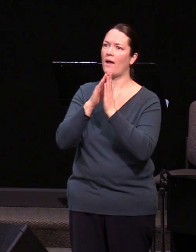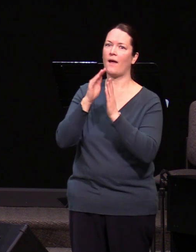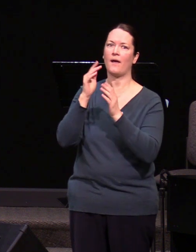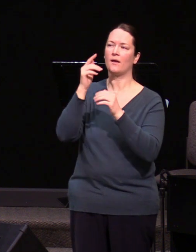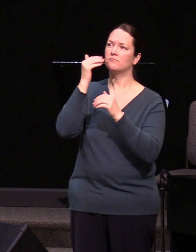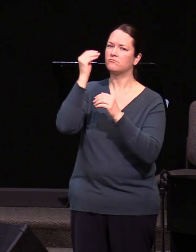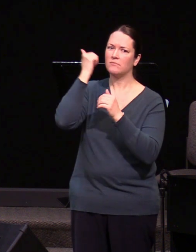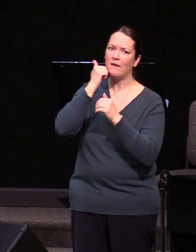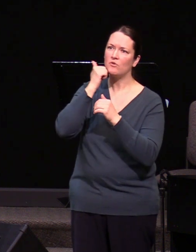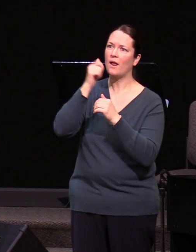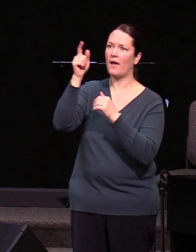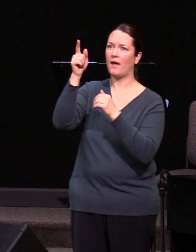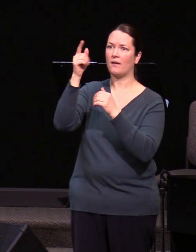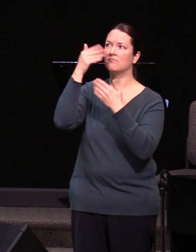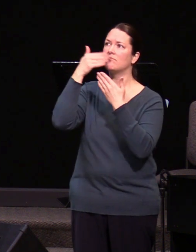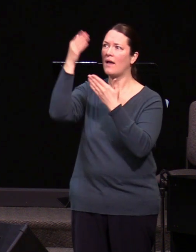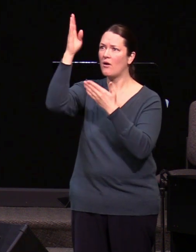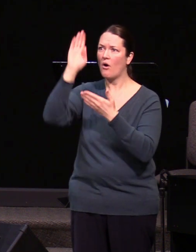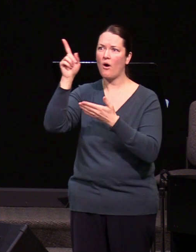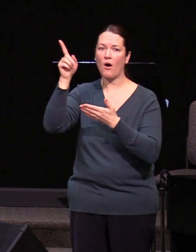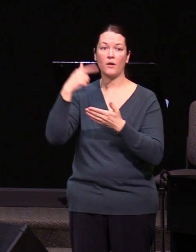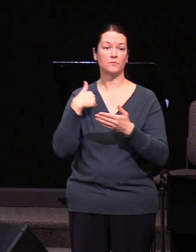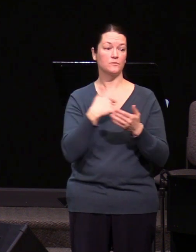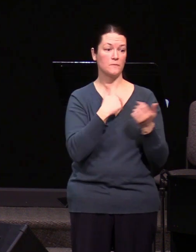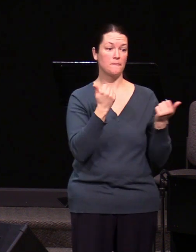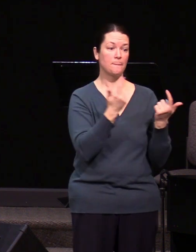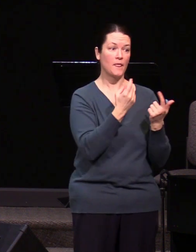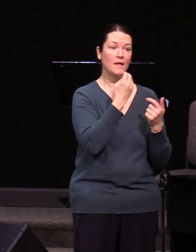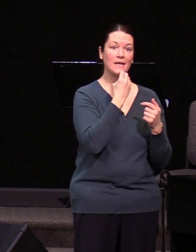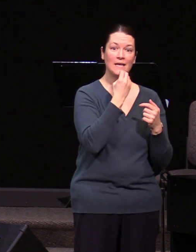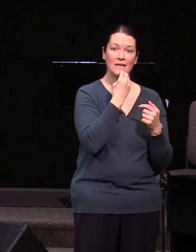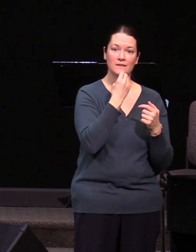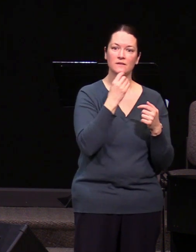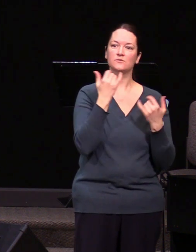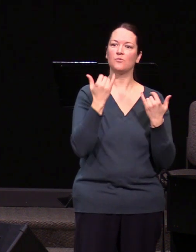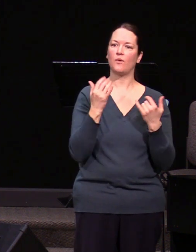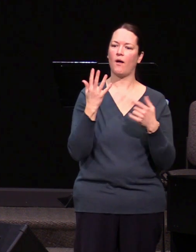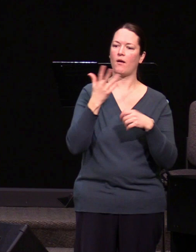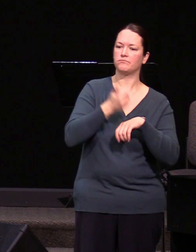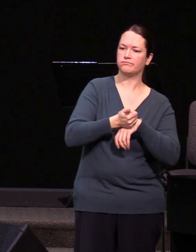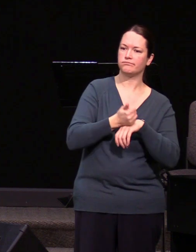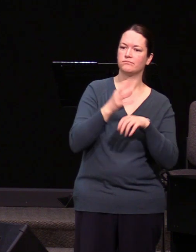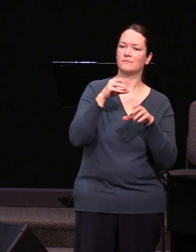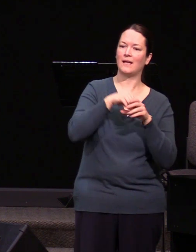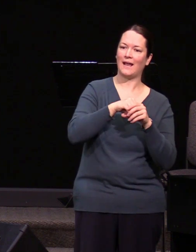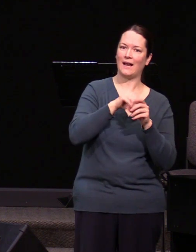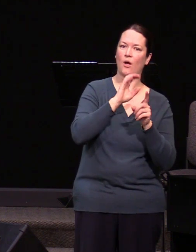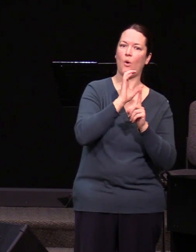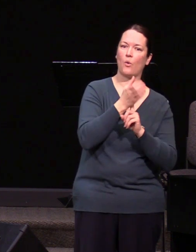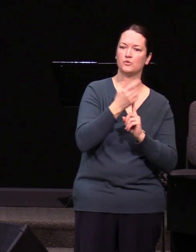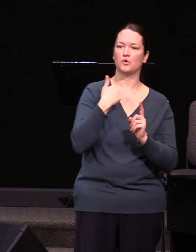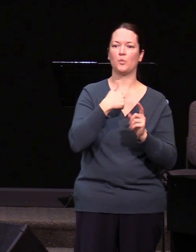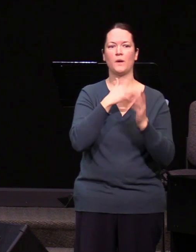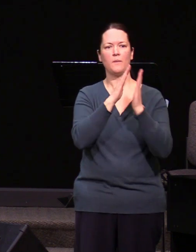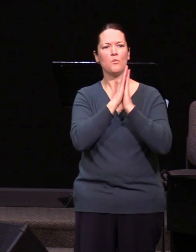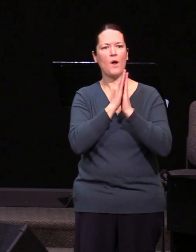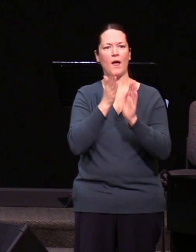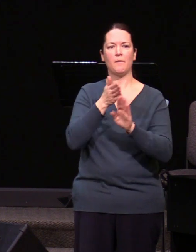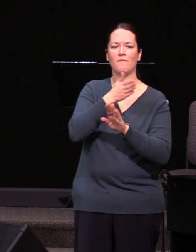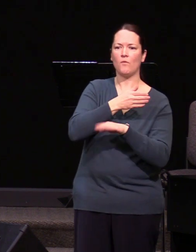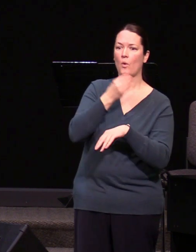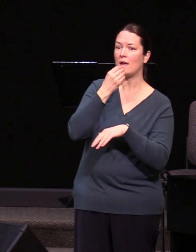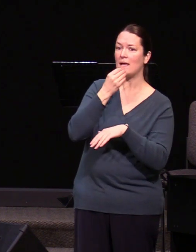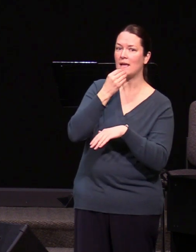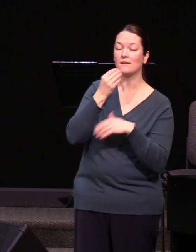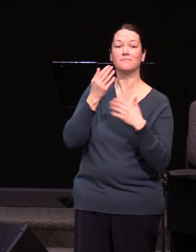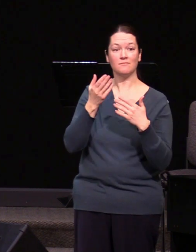We all eat, and so we kind of have established it into our culture that we pray before we eat so that we